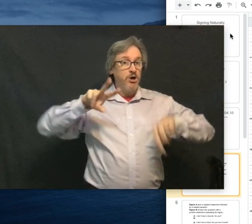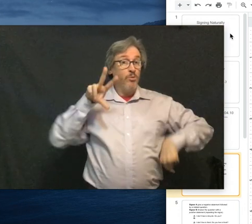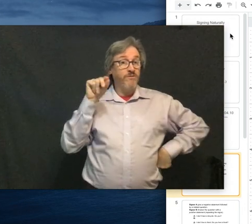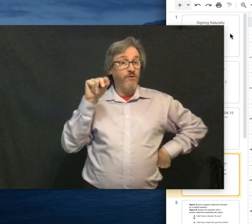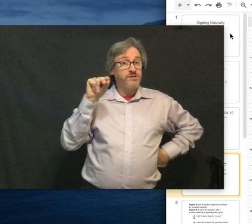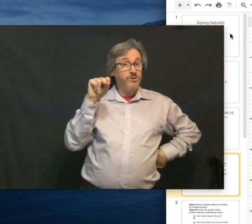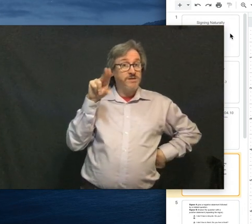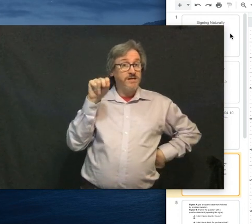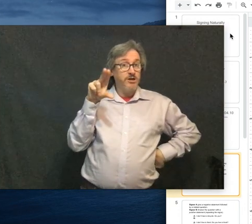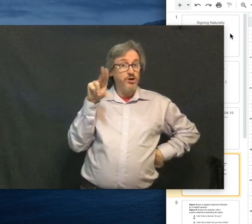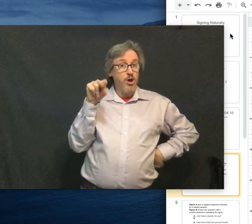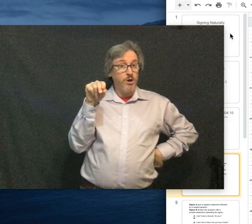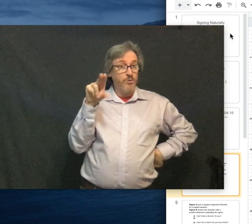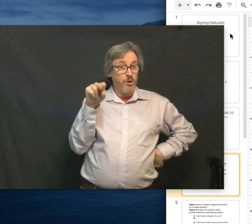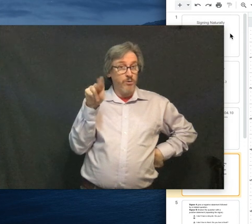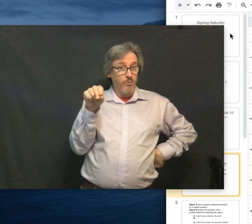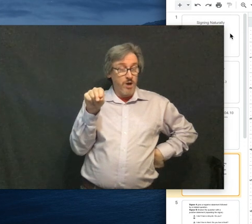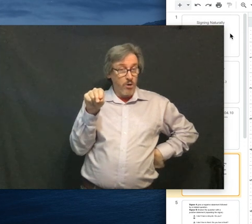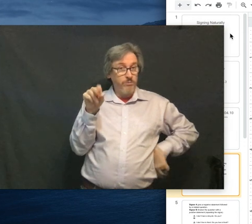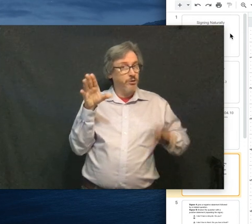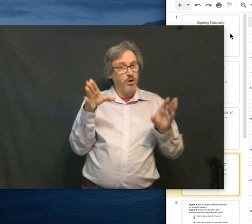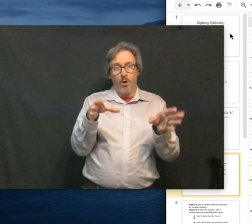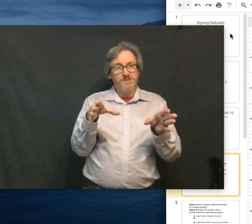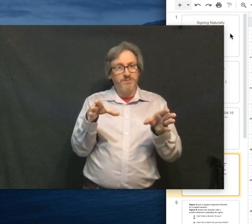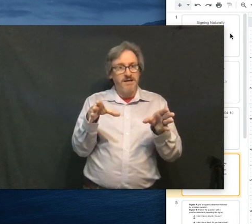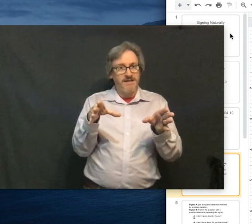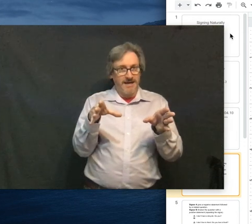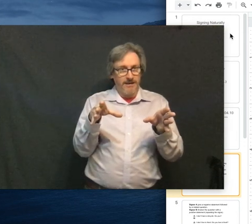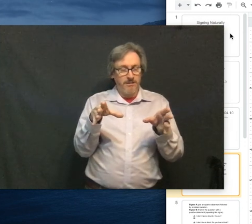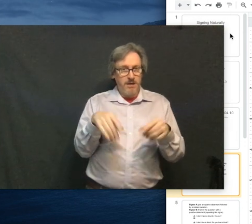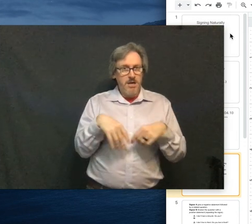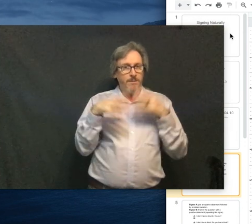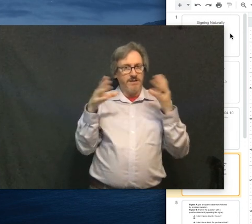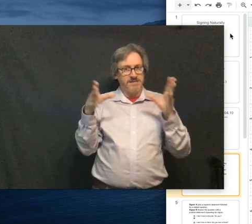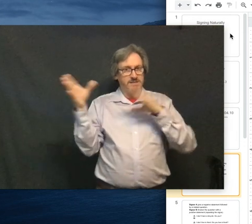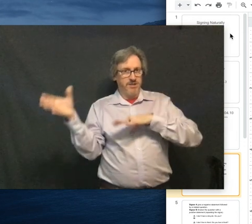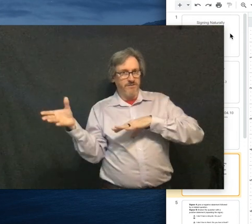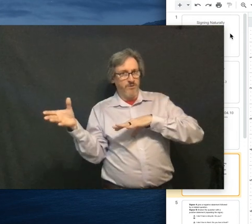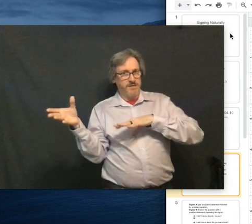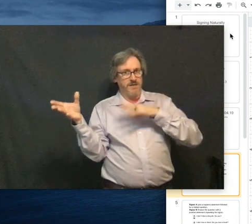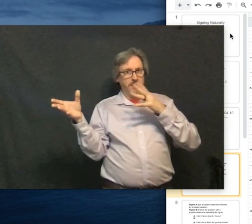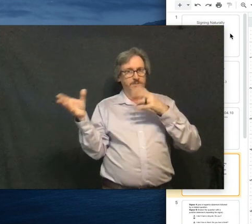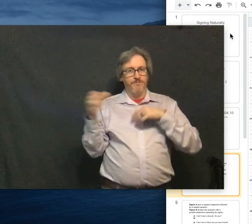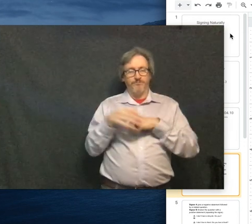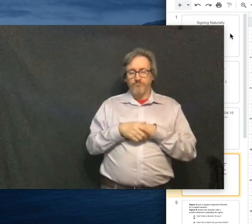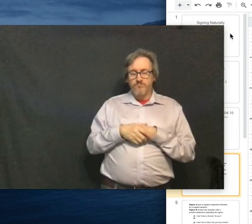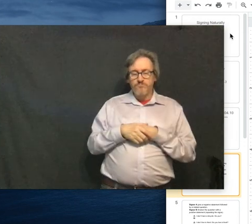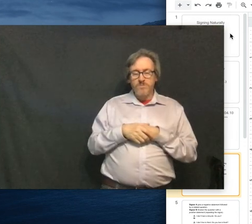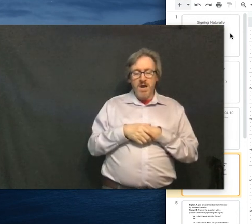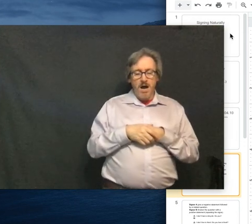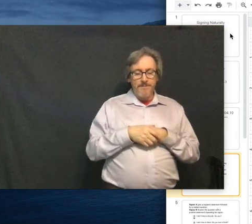use. We've also used no. You can always plug that in, but this is going to focus on